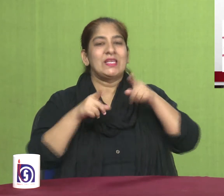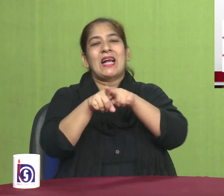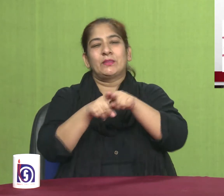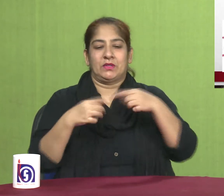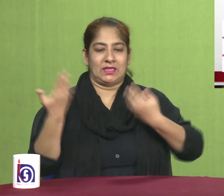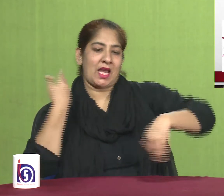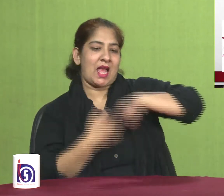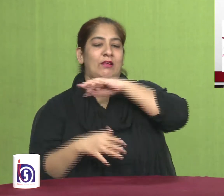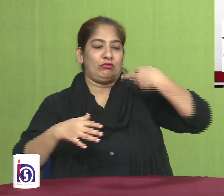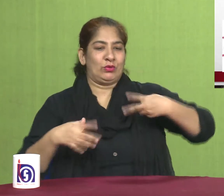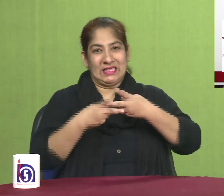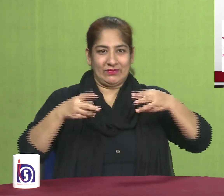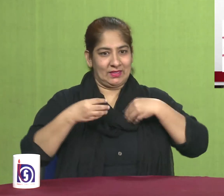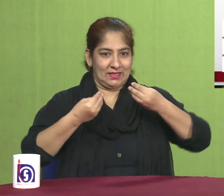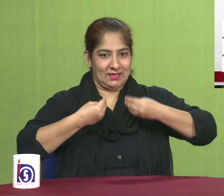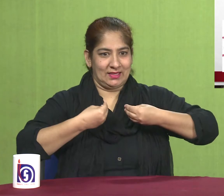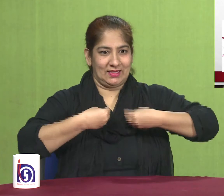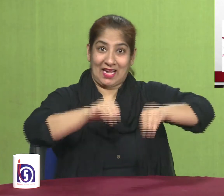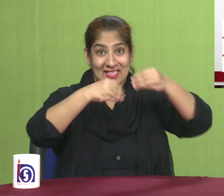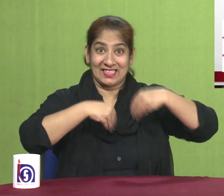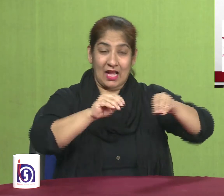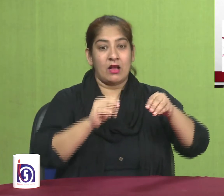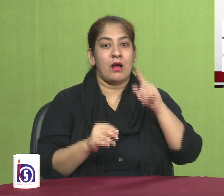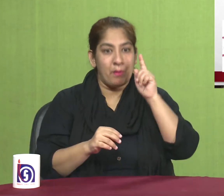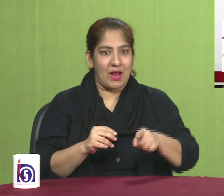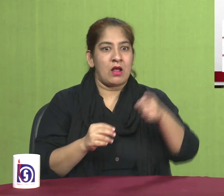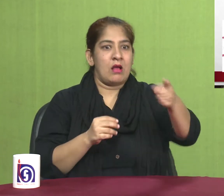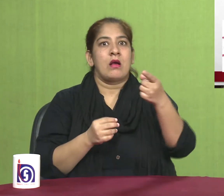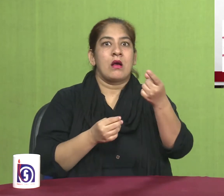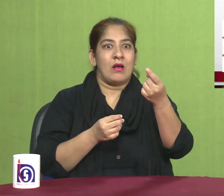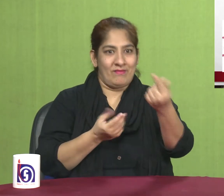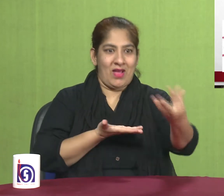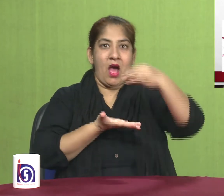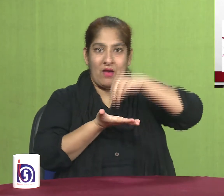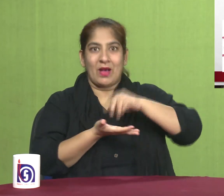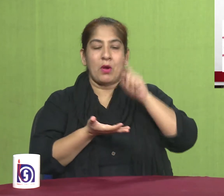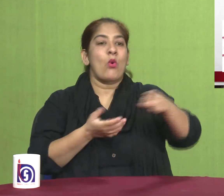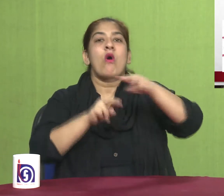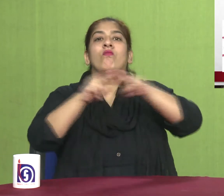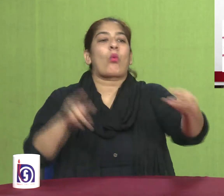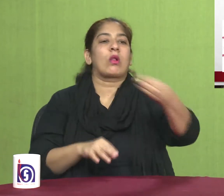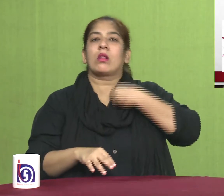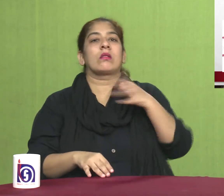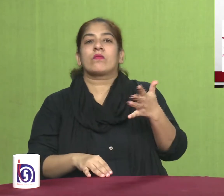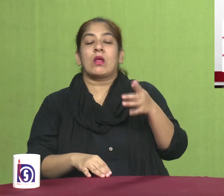something or I want to sell something and I need to have some money as advance with